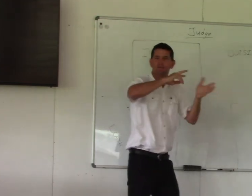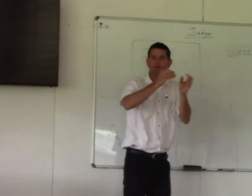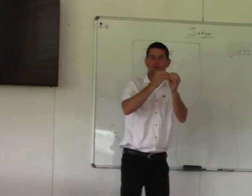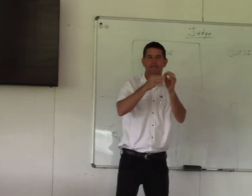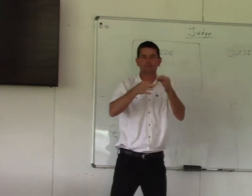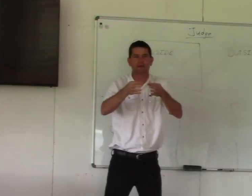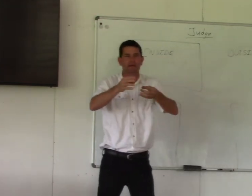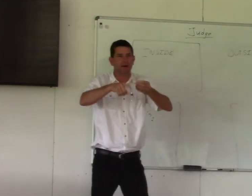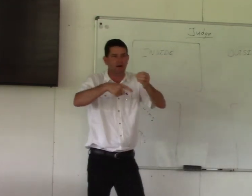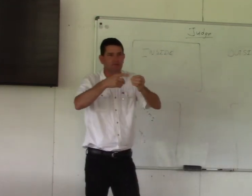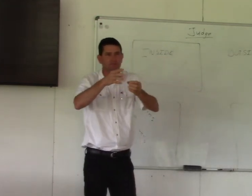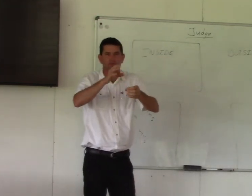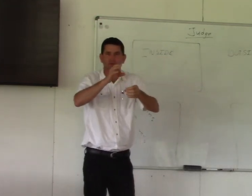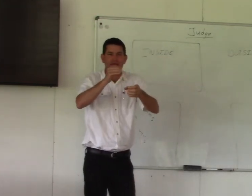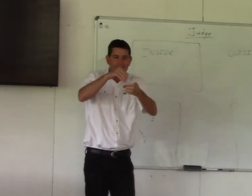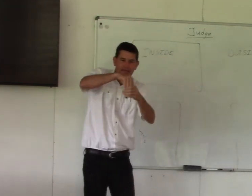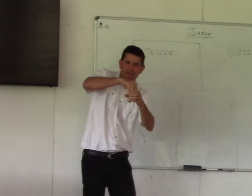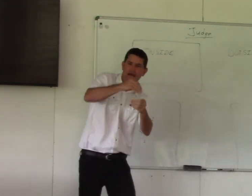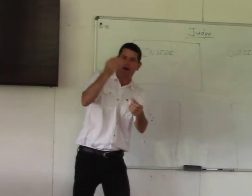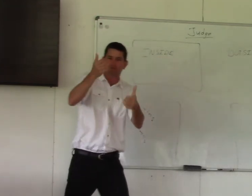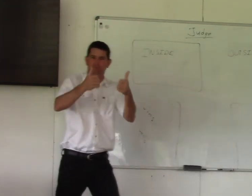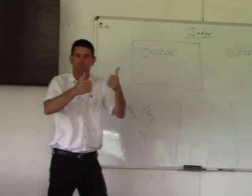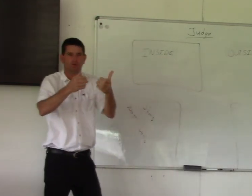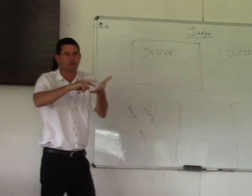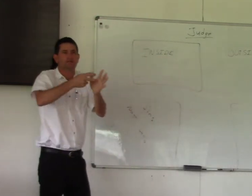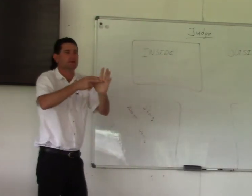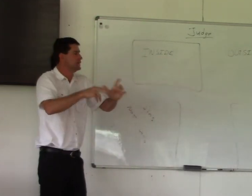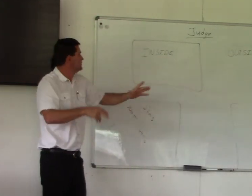Or explain about in, out. What does it mean?